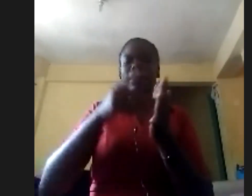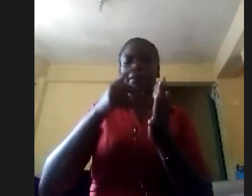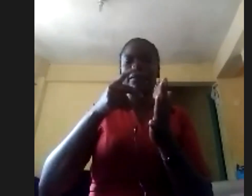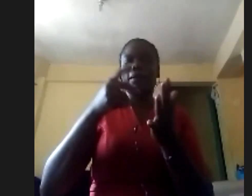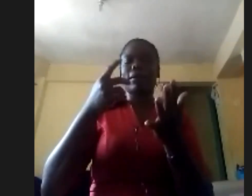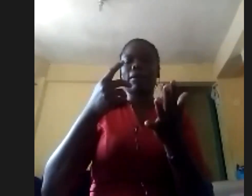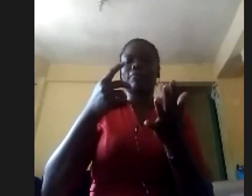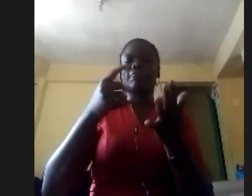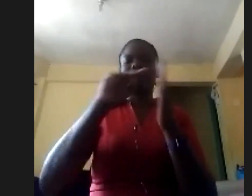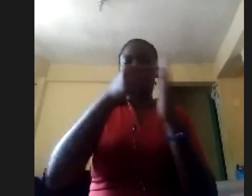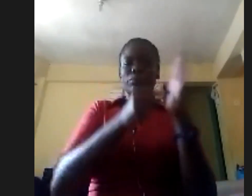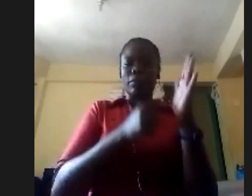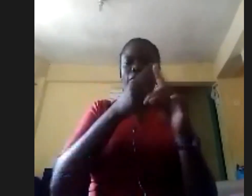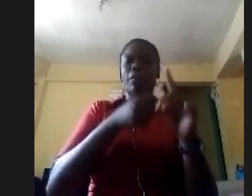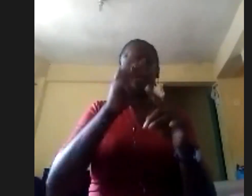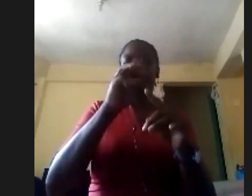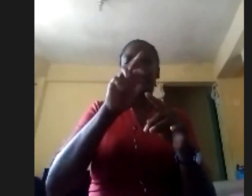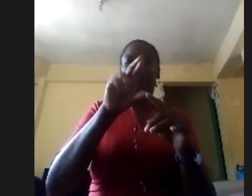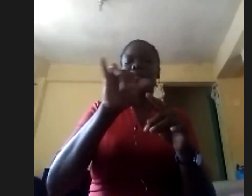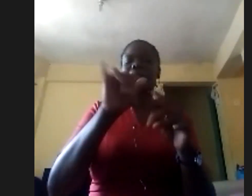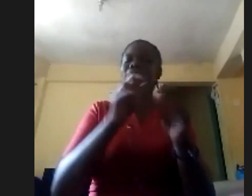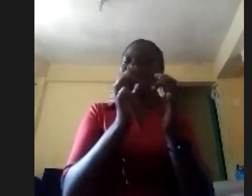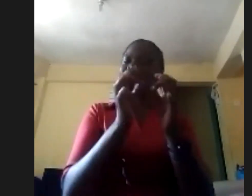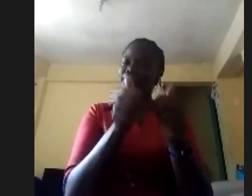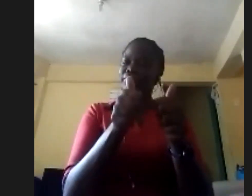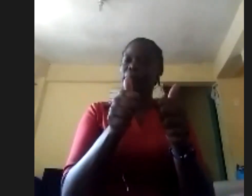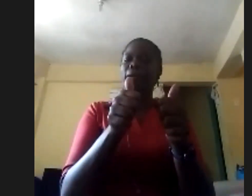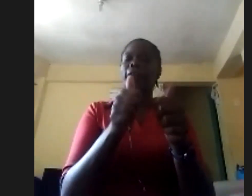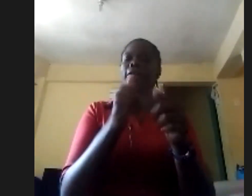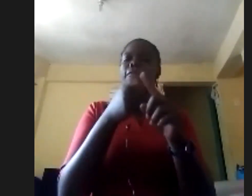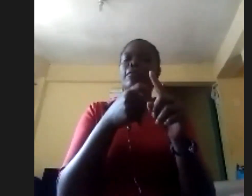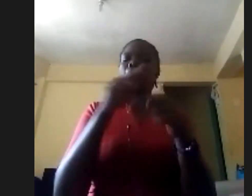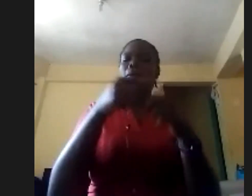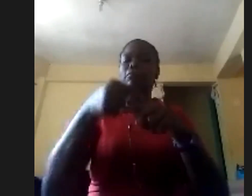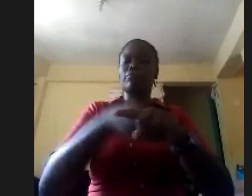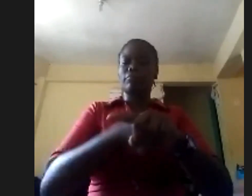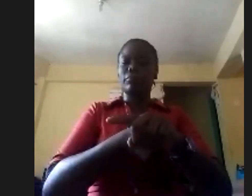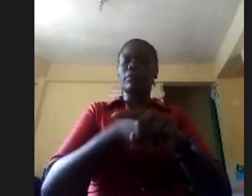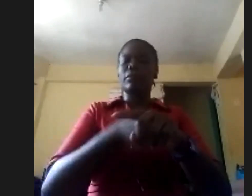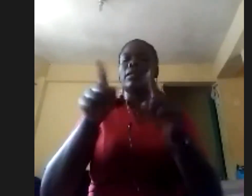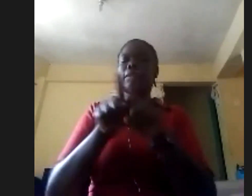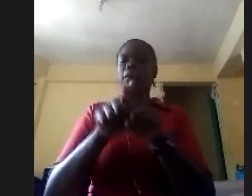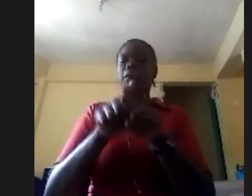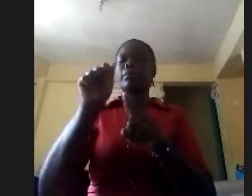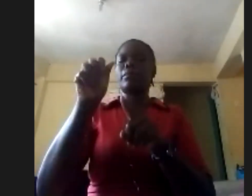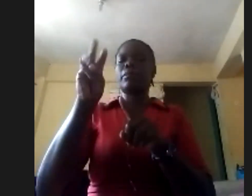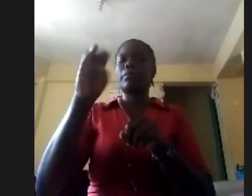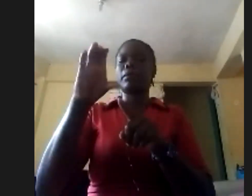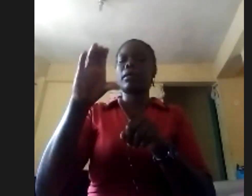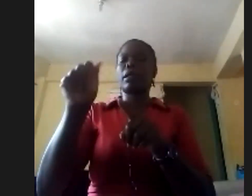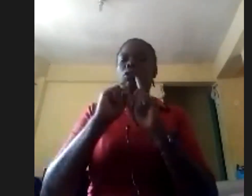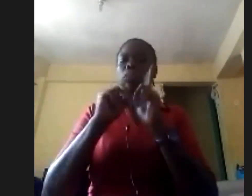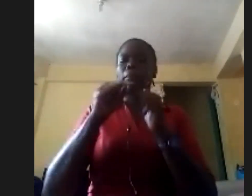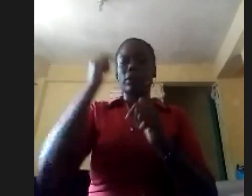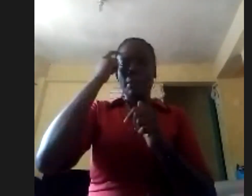has really been good from the beginning about substance abuse and how Ambika has come in to now delve deeper into mental awareness. I feel a lot of